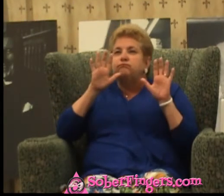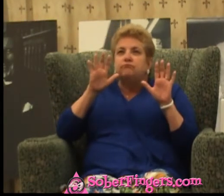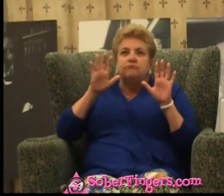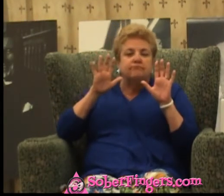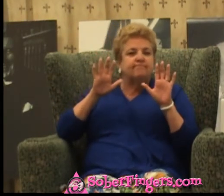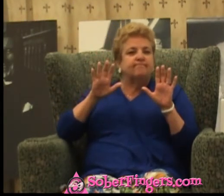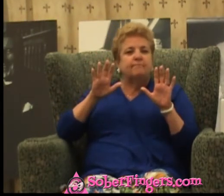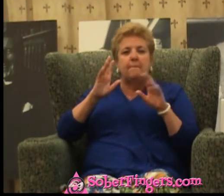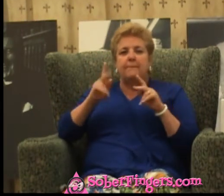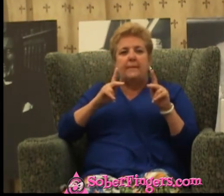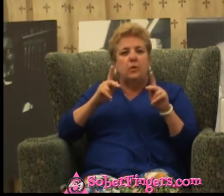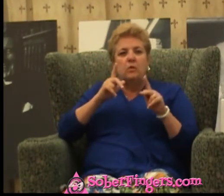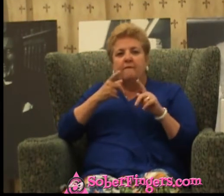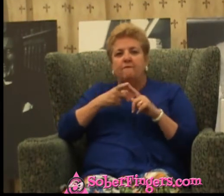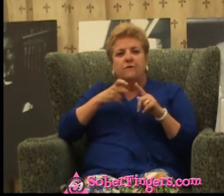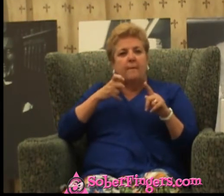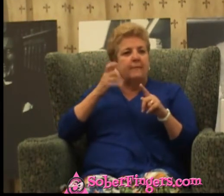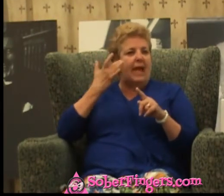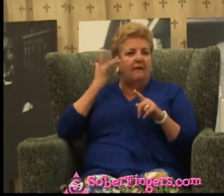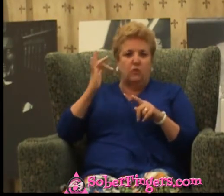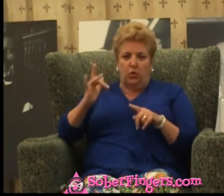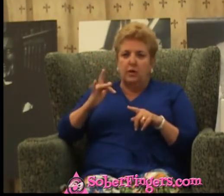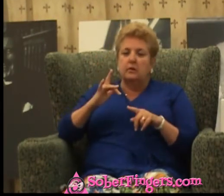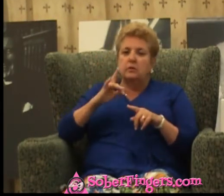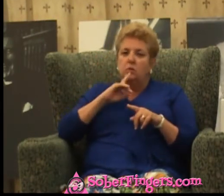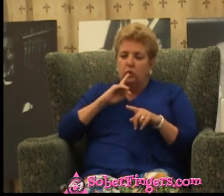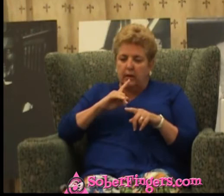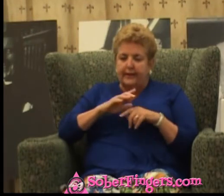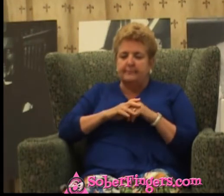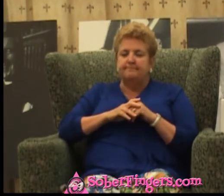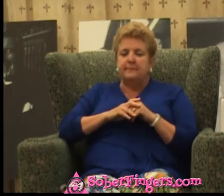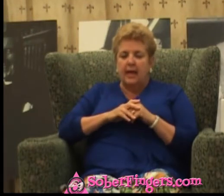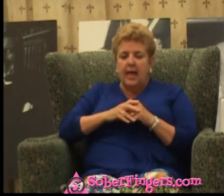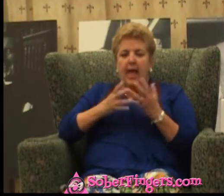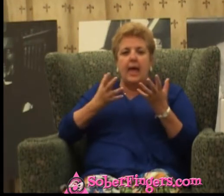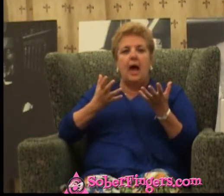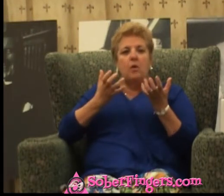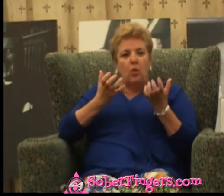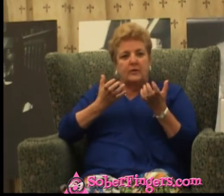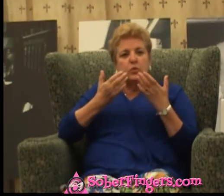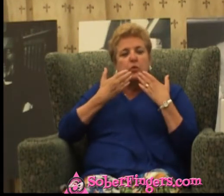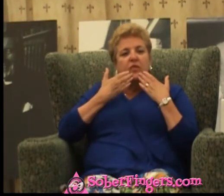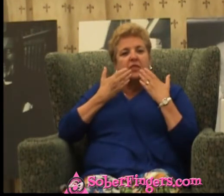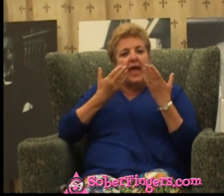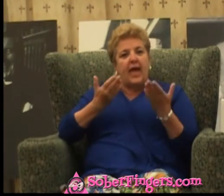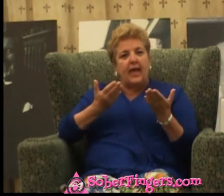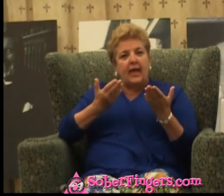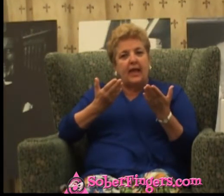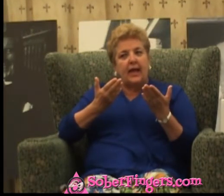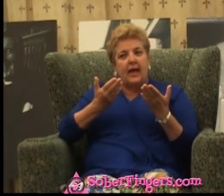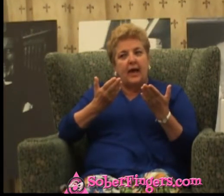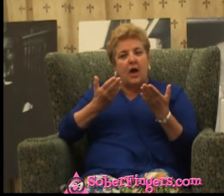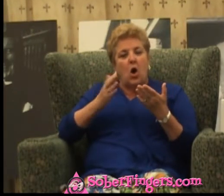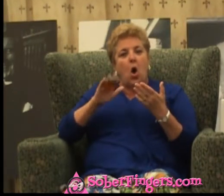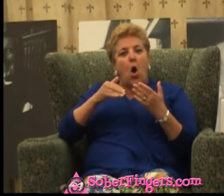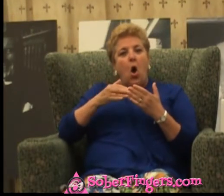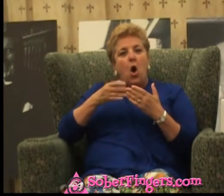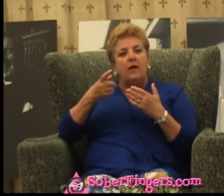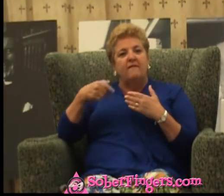people that have come out of that state. And I just want to thank all you guys that and gals that